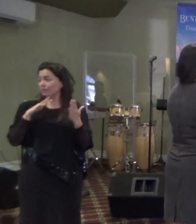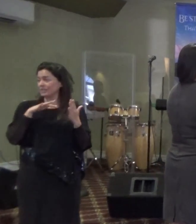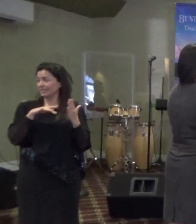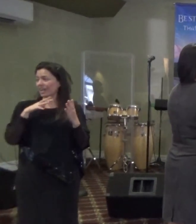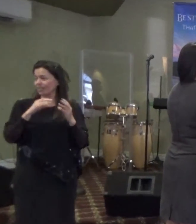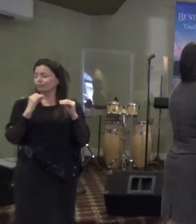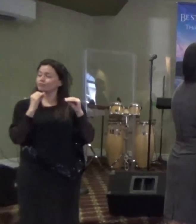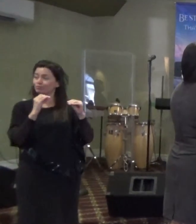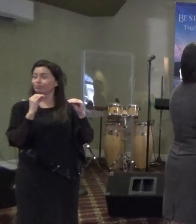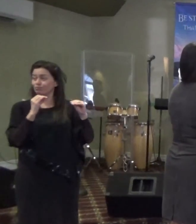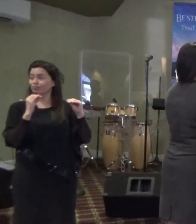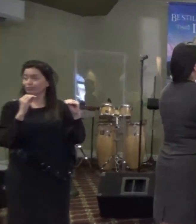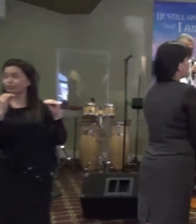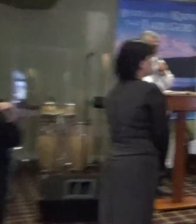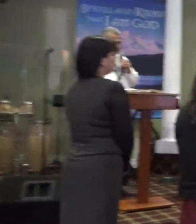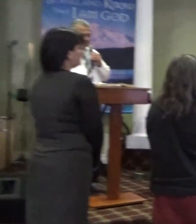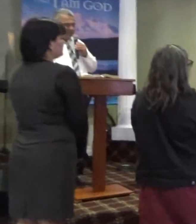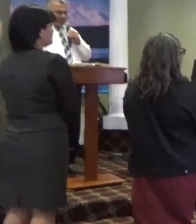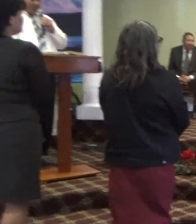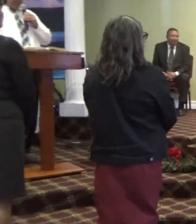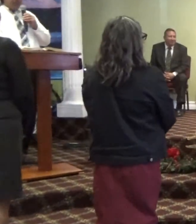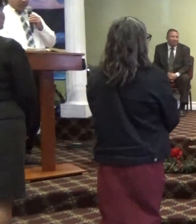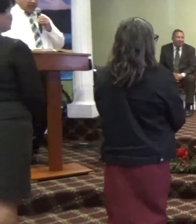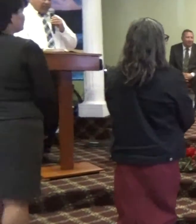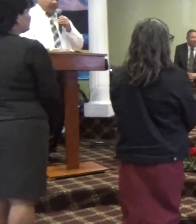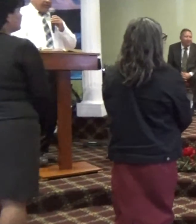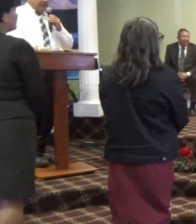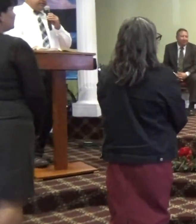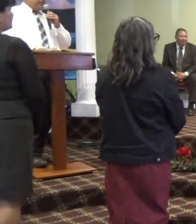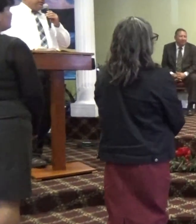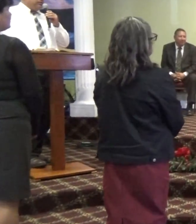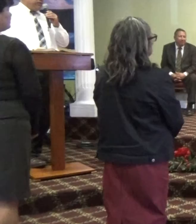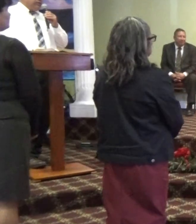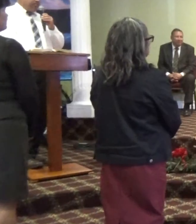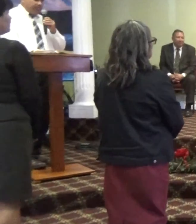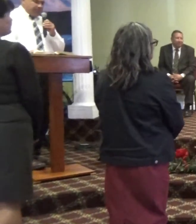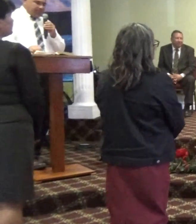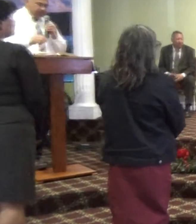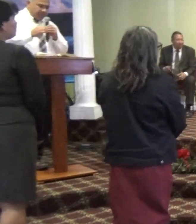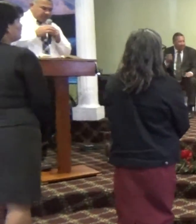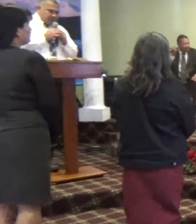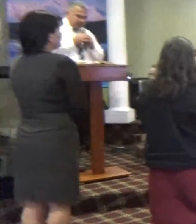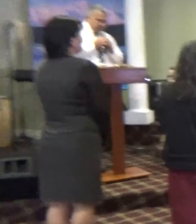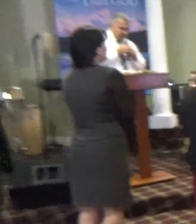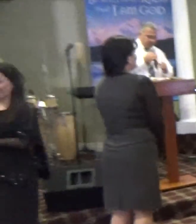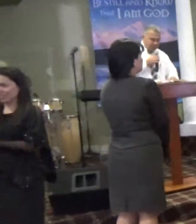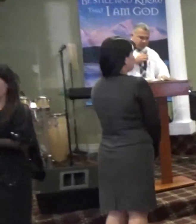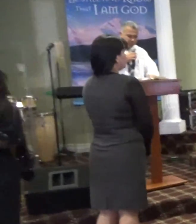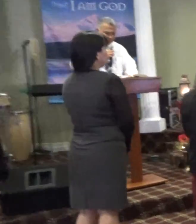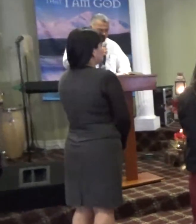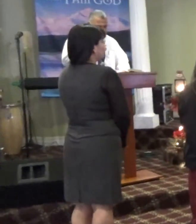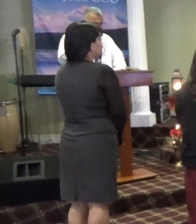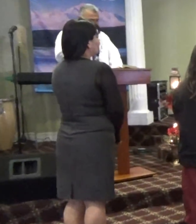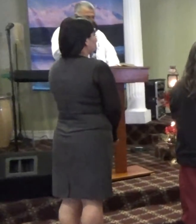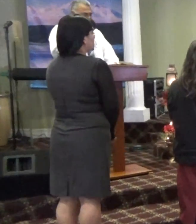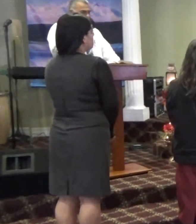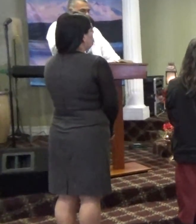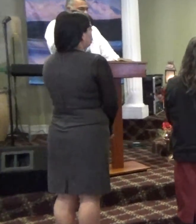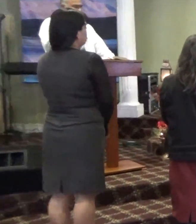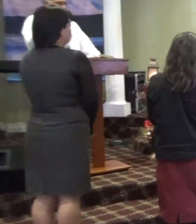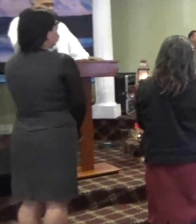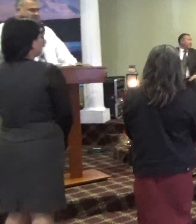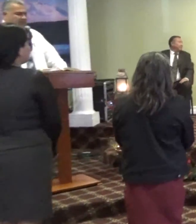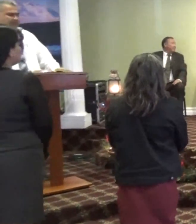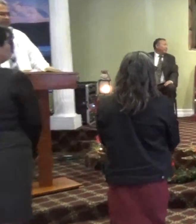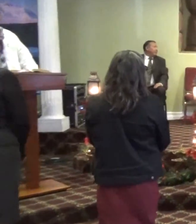November, diciembre. now December, Nos estuvimos reuniendo con ellos, con getting ellas, together with them por varios miércoles. for various Les